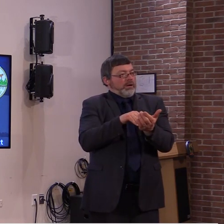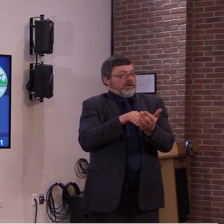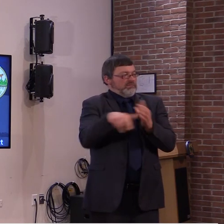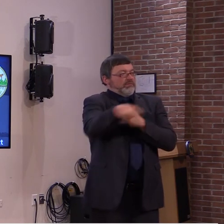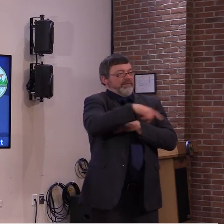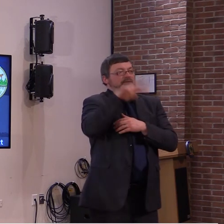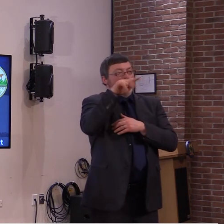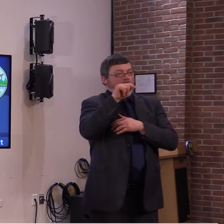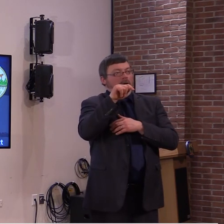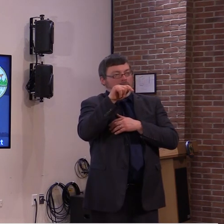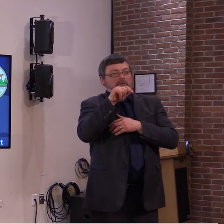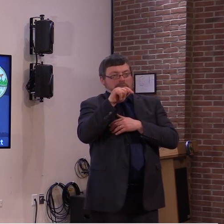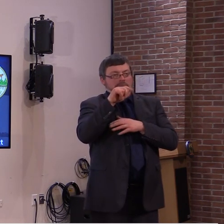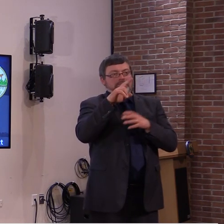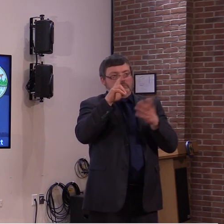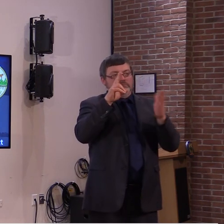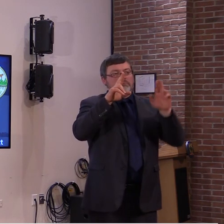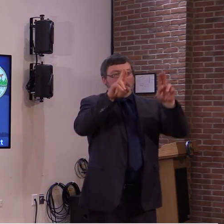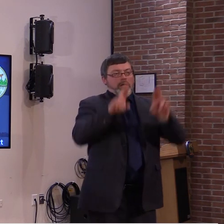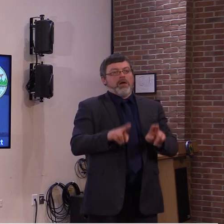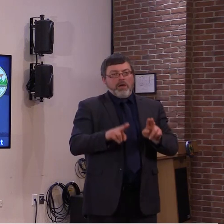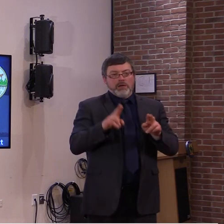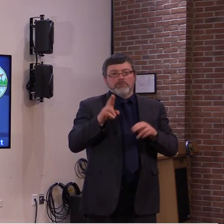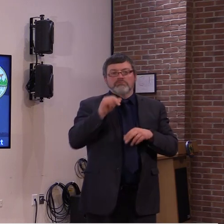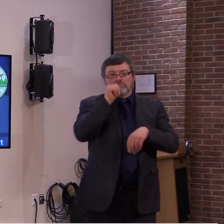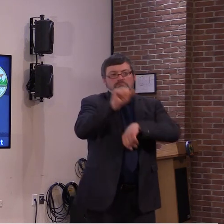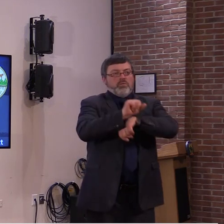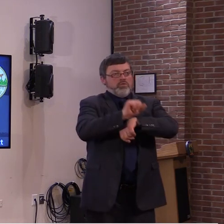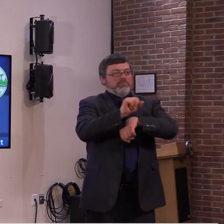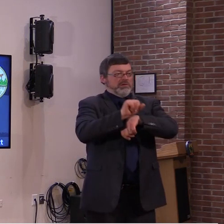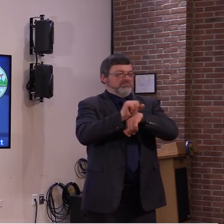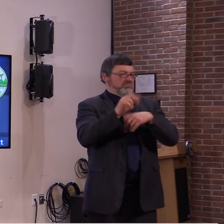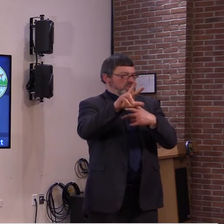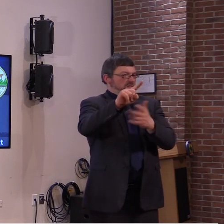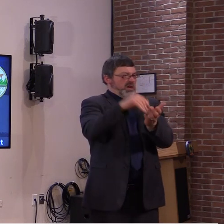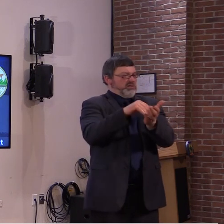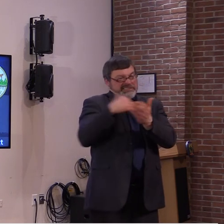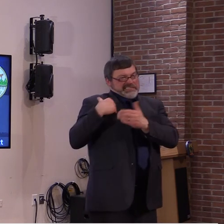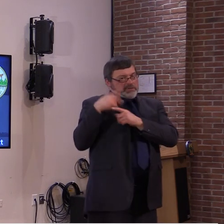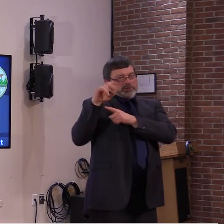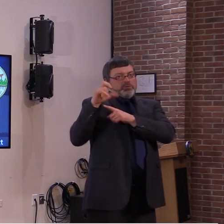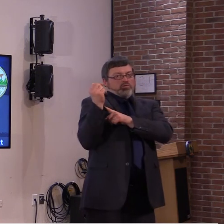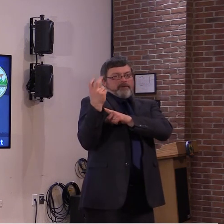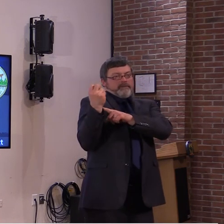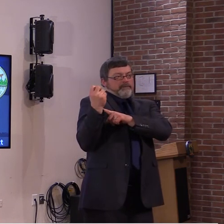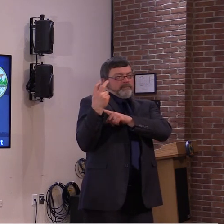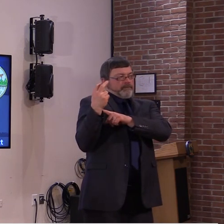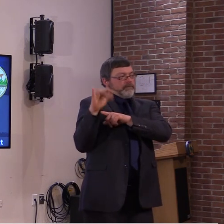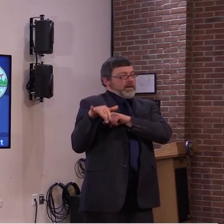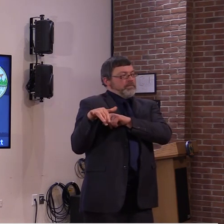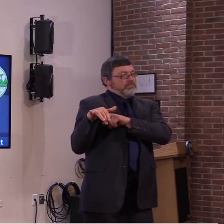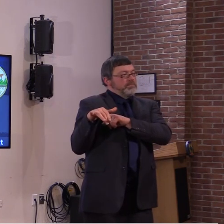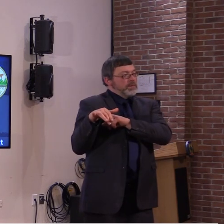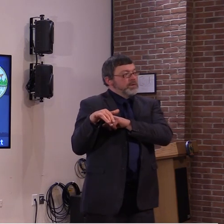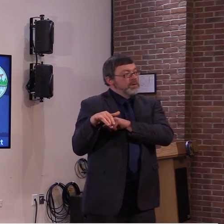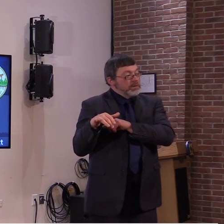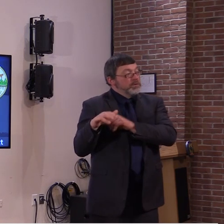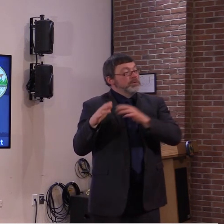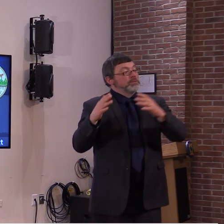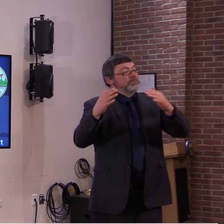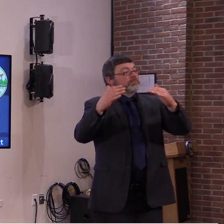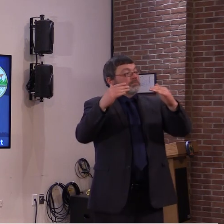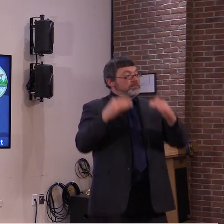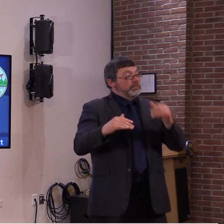So there was, as of that week, roughly 8,600 people in PUA. It was the